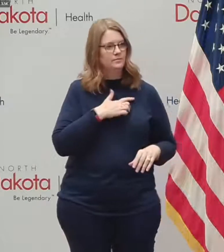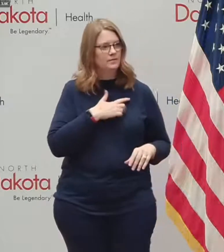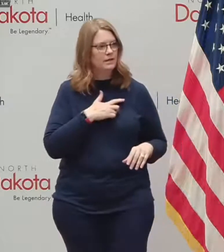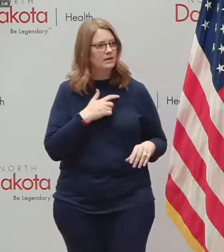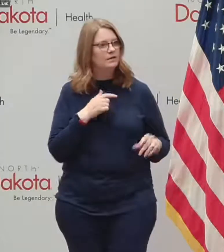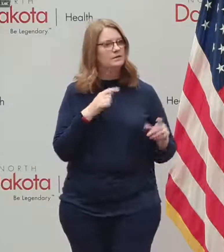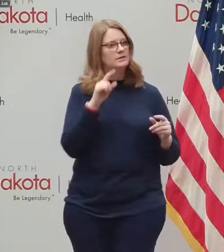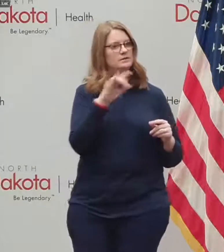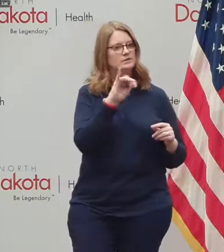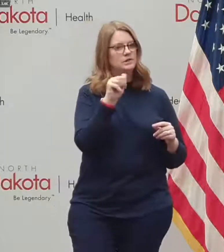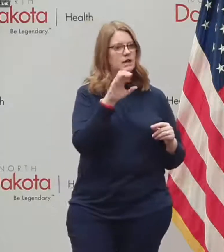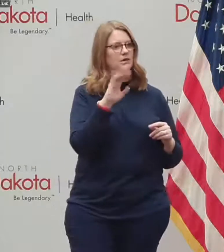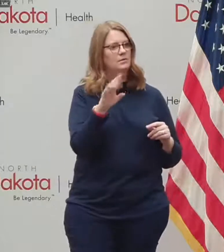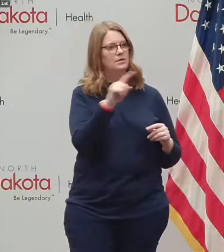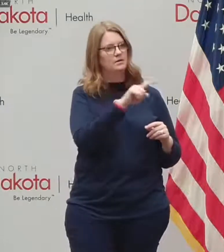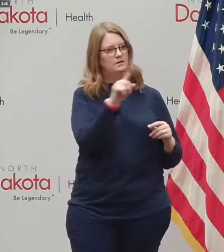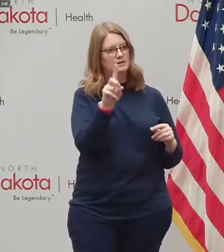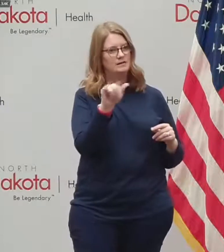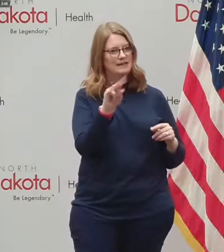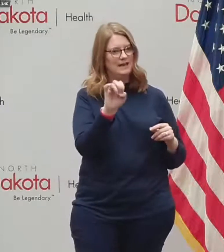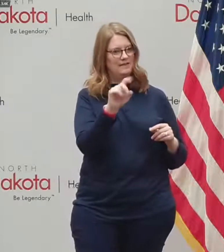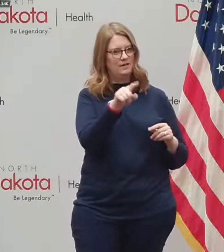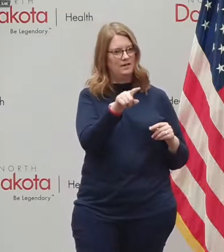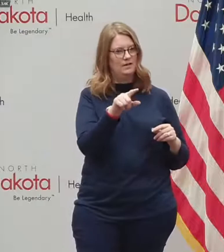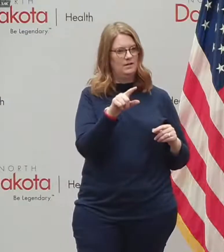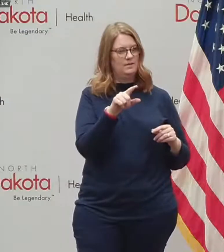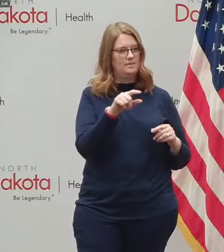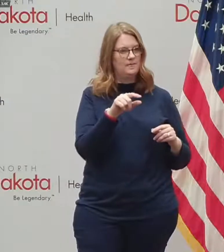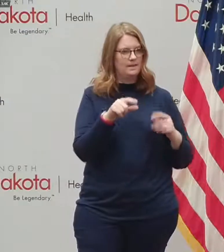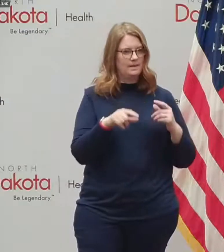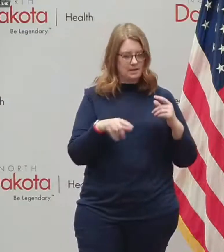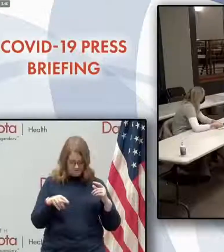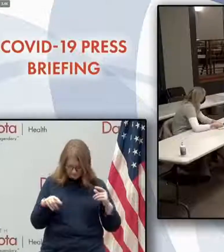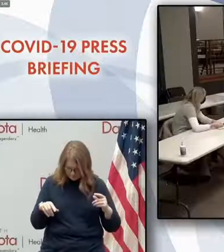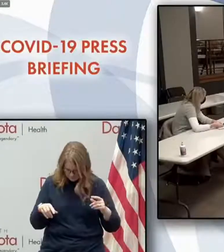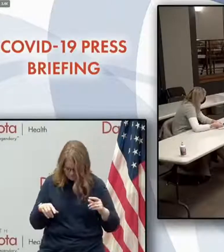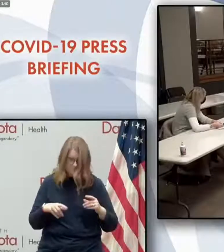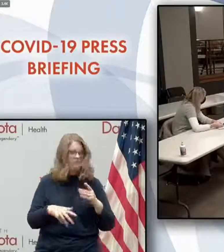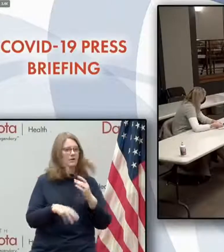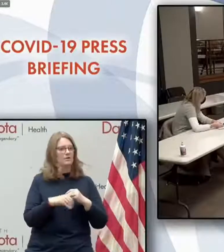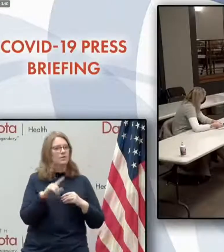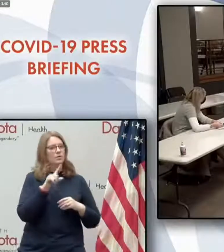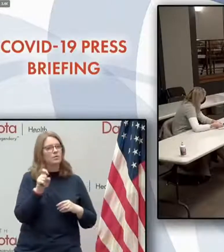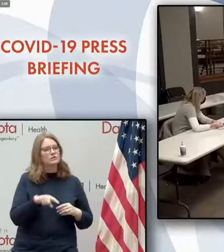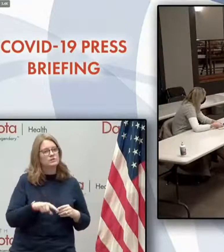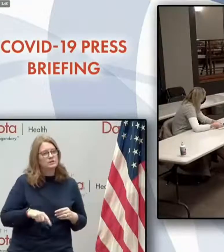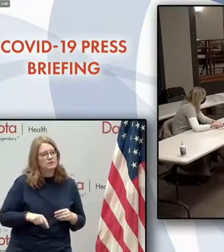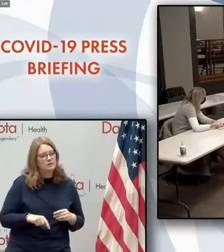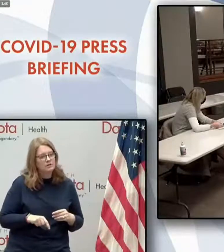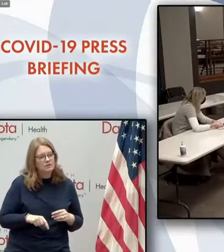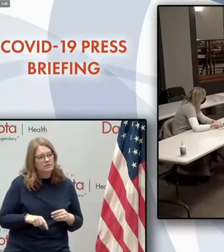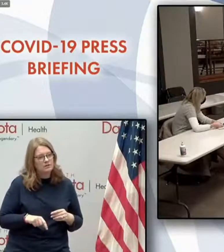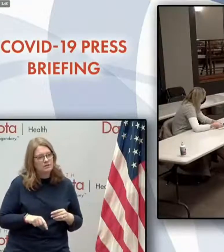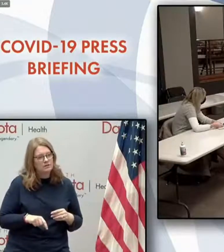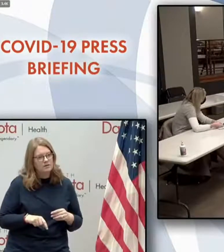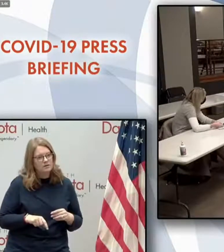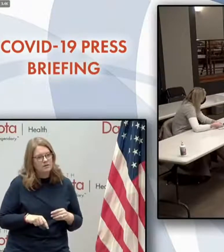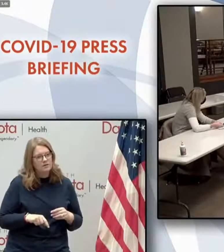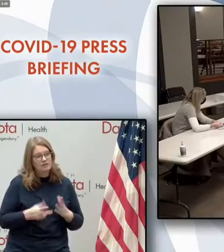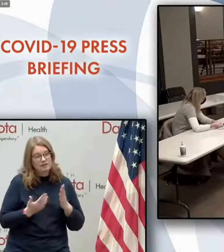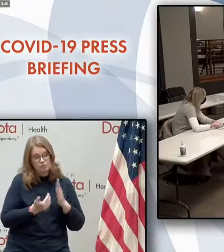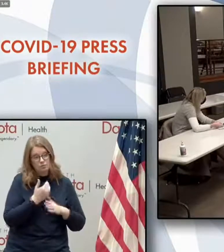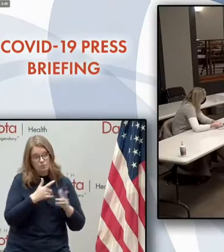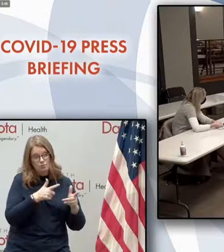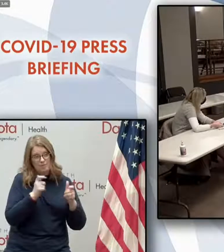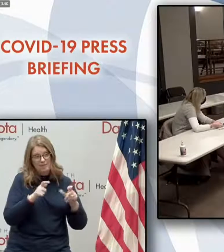I know I was going to go Jacob, but Dave, did you have a follow-up question, or is it? First off, is having this new rapid test